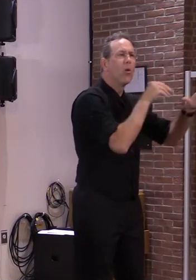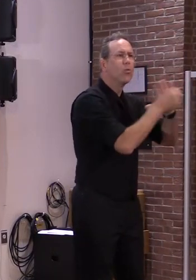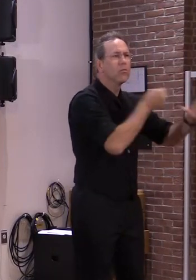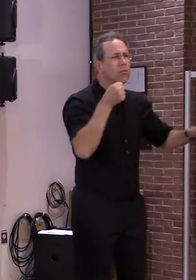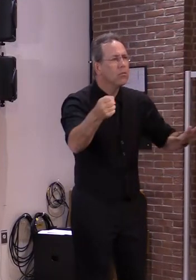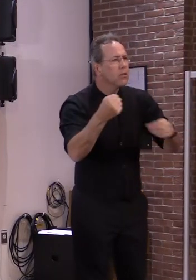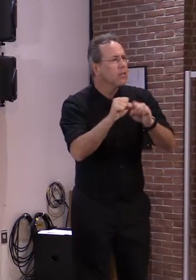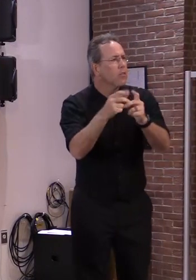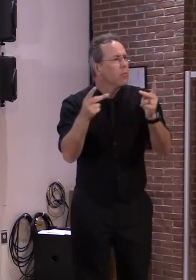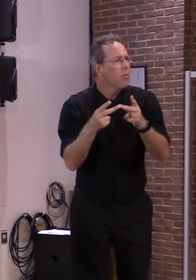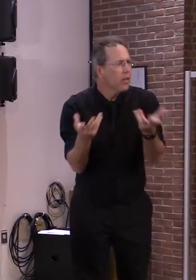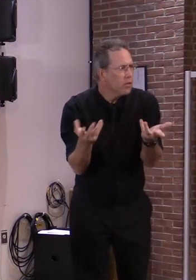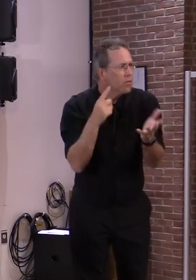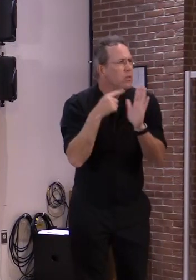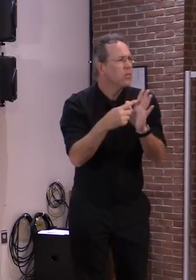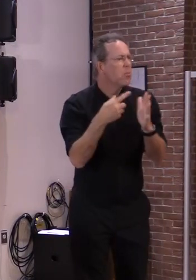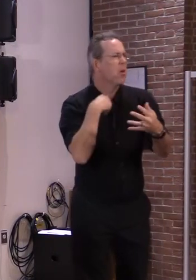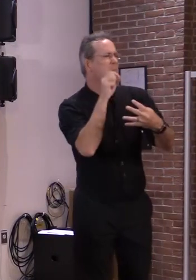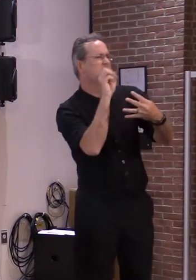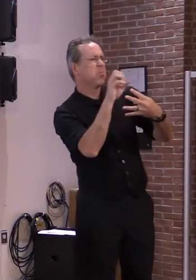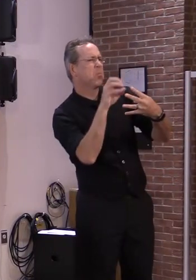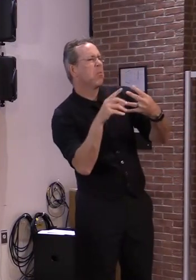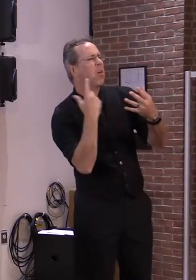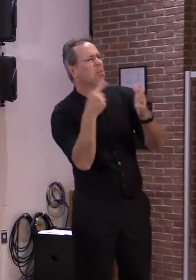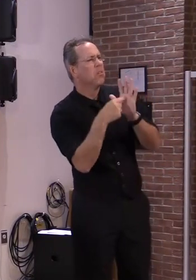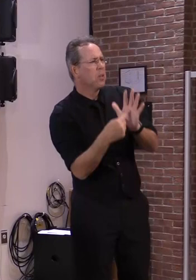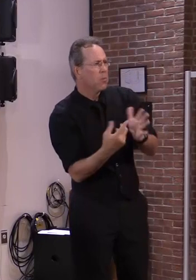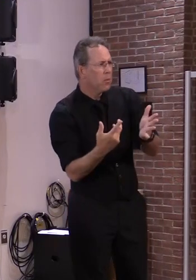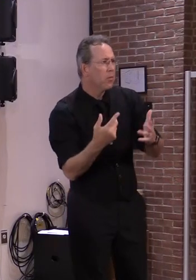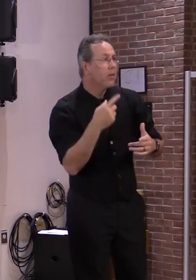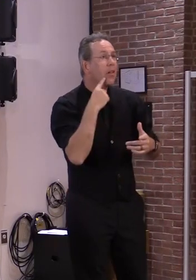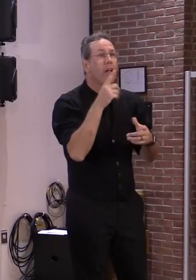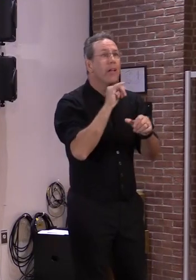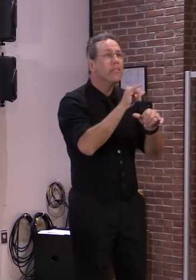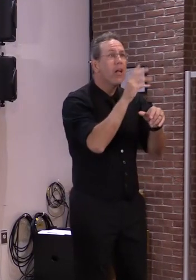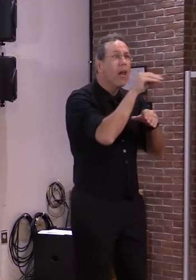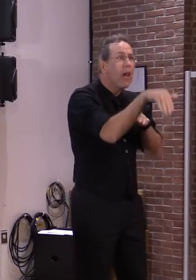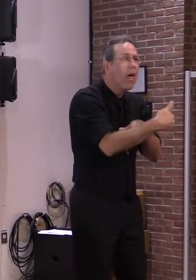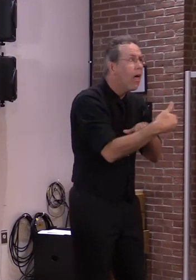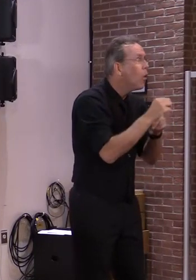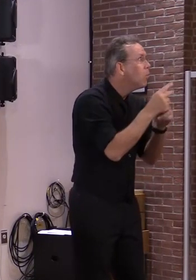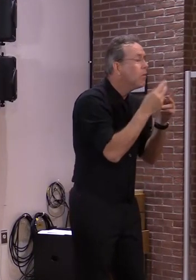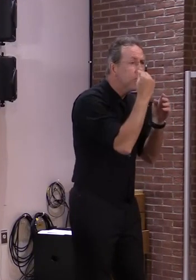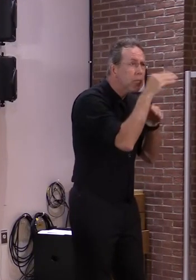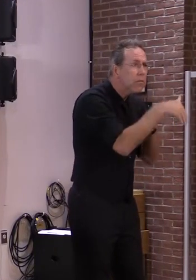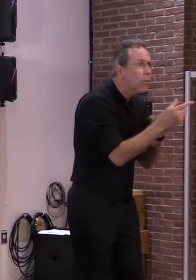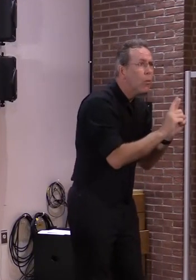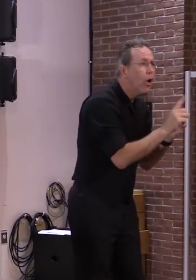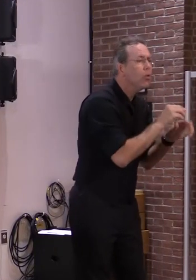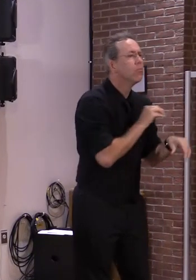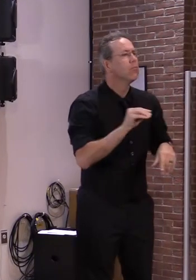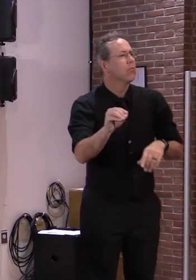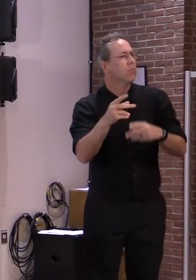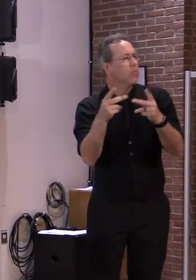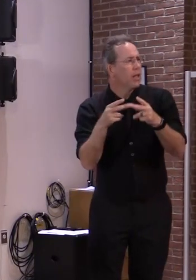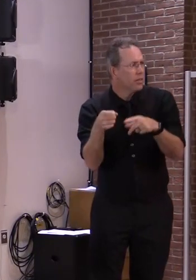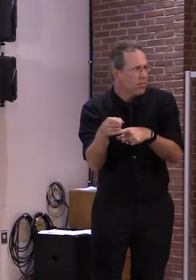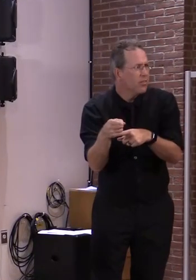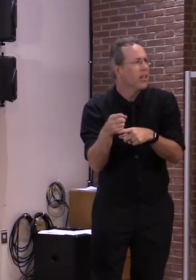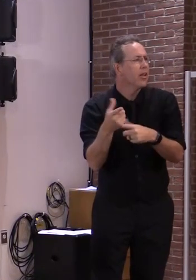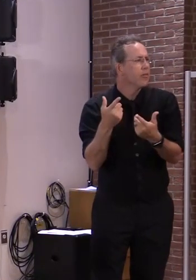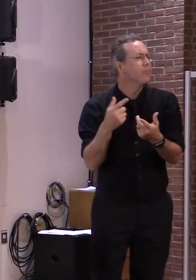other things. On the coldest night of the year, we did about 300 households pre-pandemic. Right